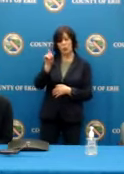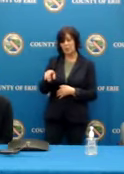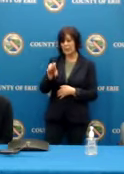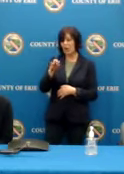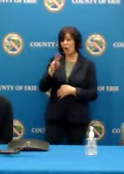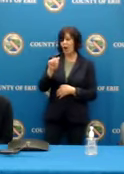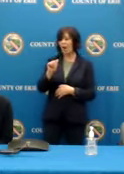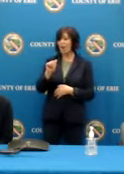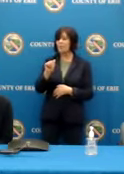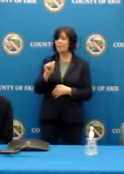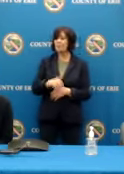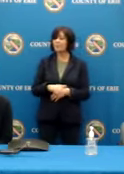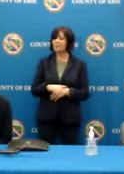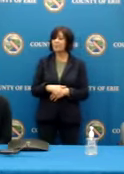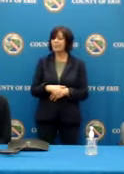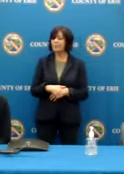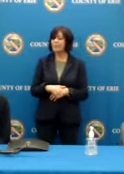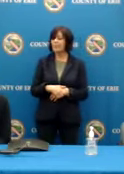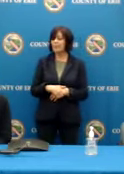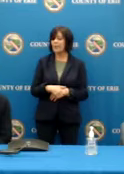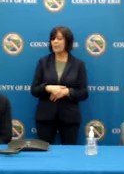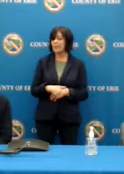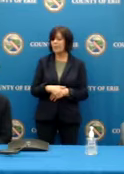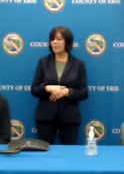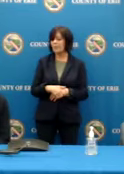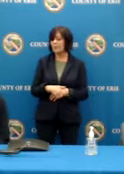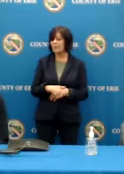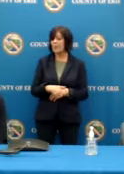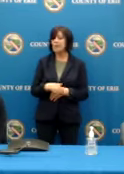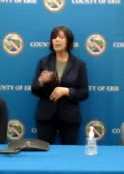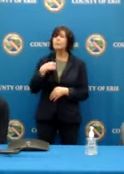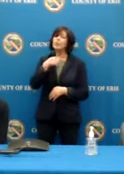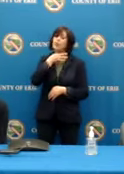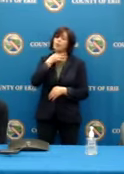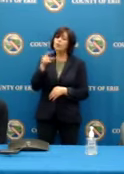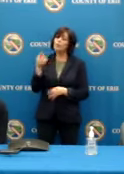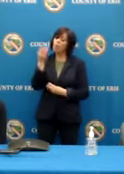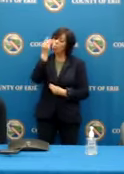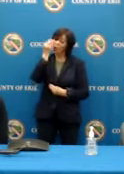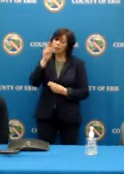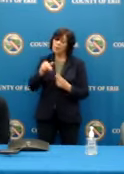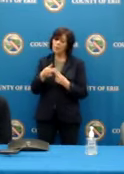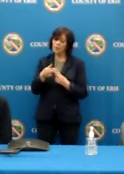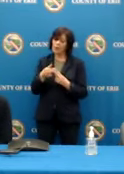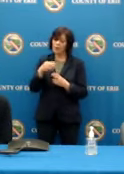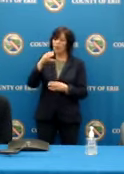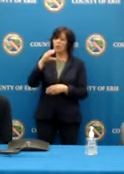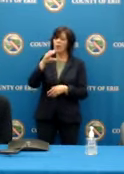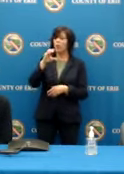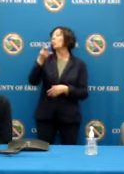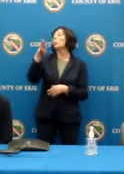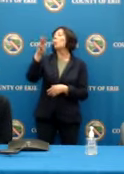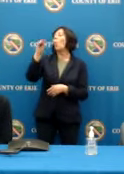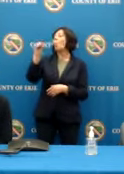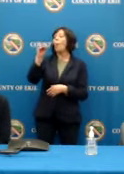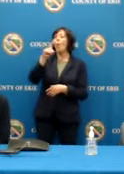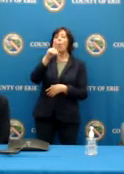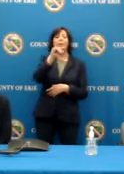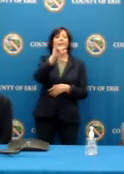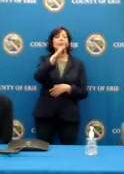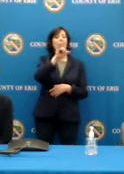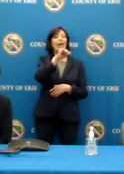from Channel 4. Hi, Erica. Go ahead. I'm curious if you have any thoughts about Cuomo and de Blasio this morning going back and